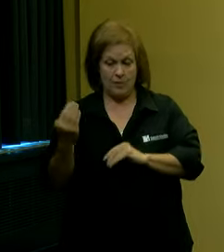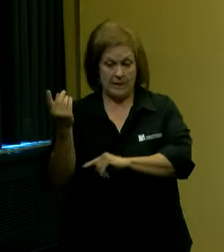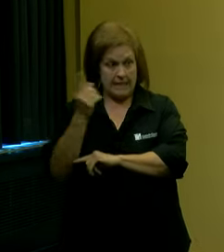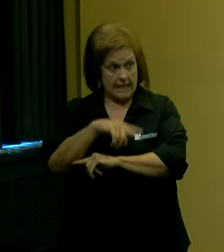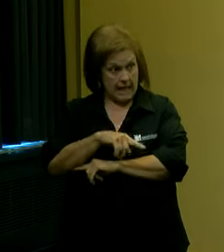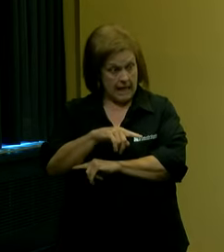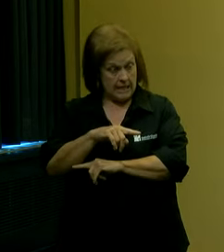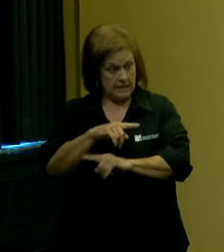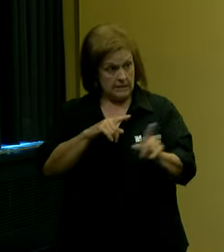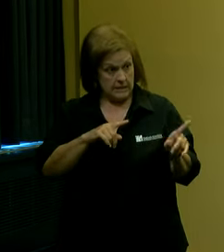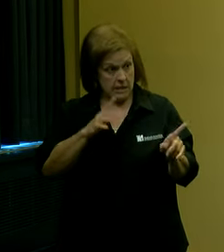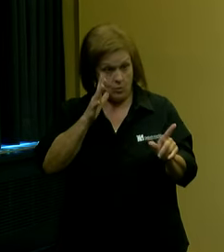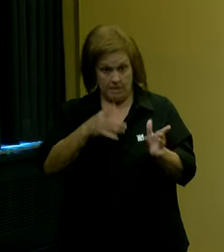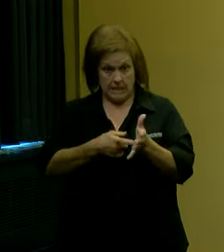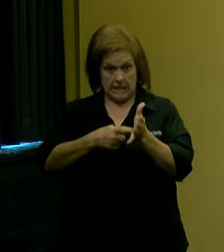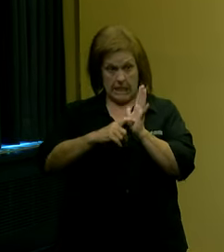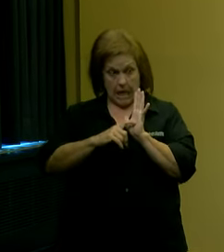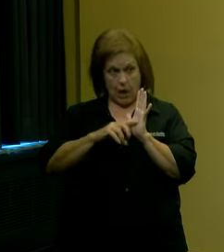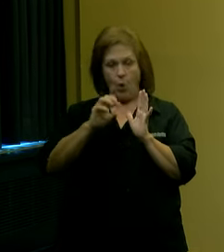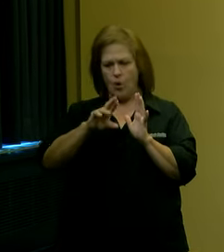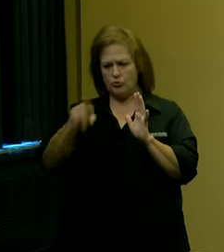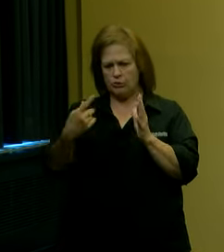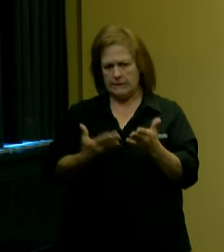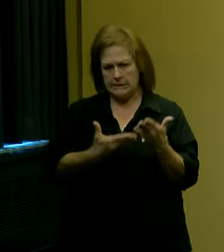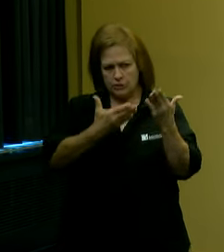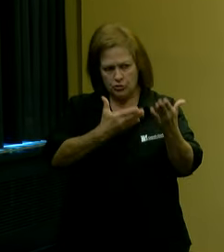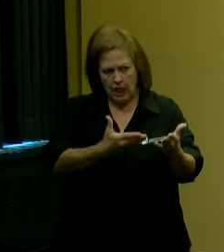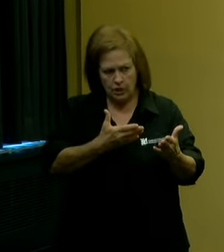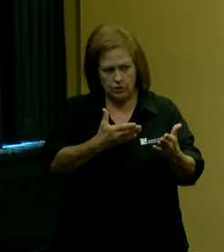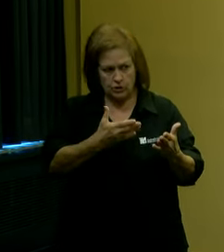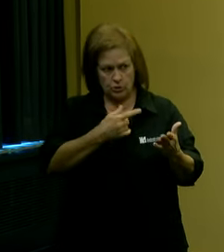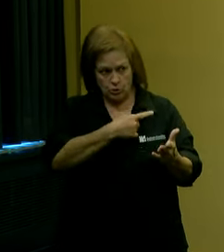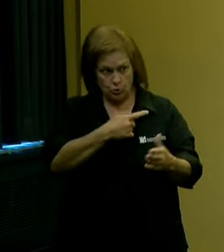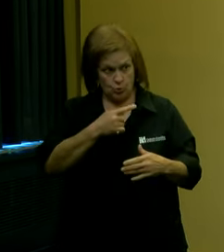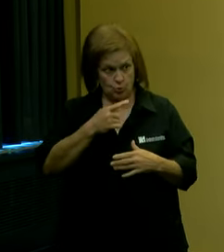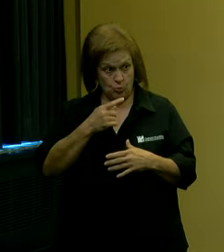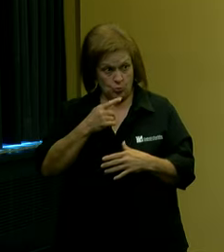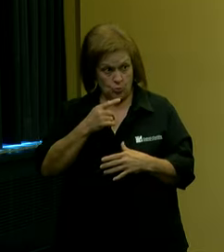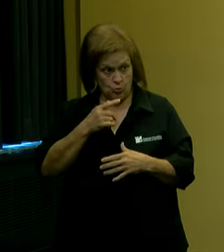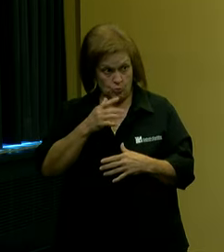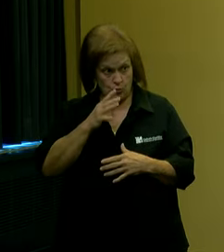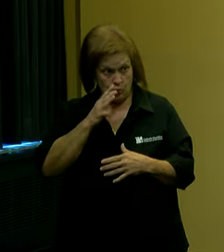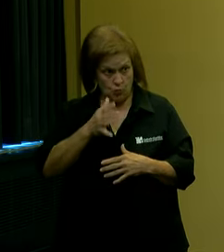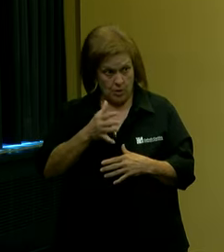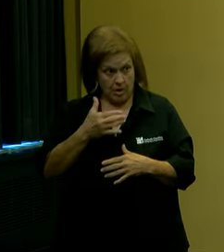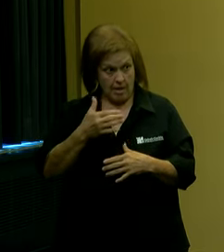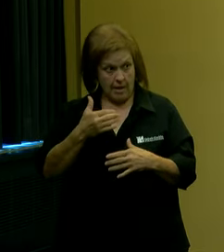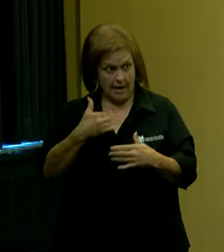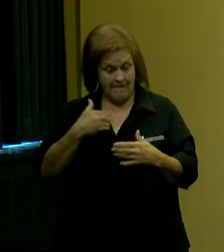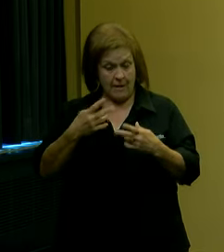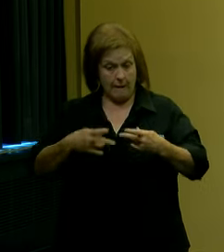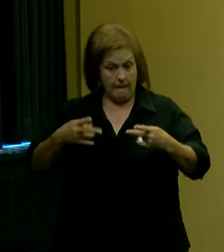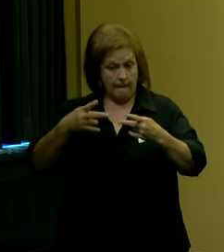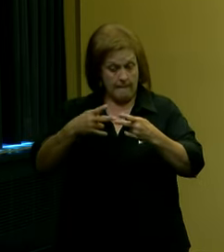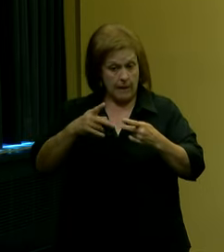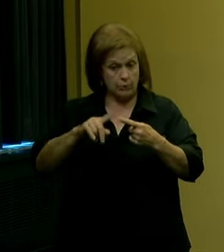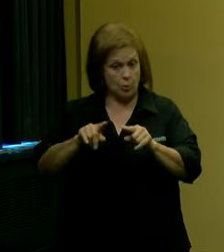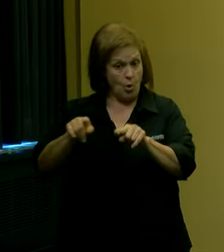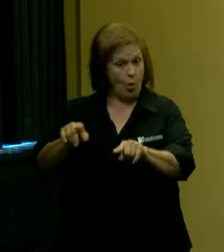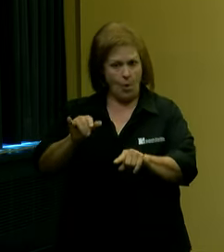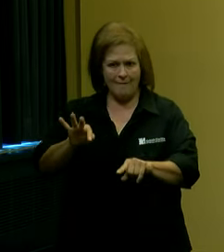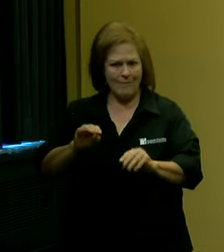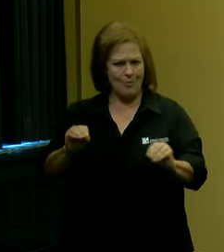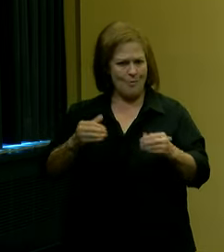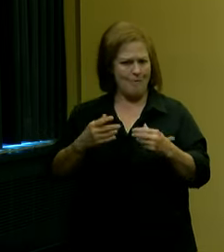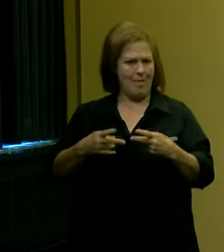going to be a city mandate or a city suggestion? And either way, will you be providing some place for people to go if they don't have some place to quarantine?